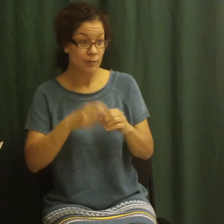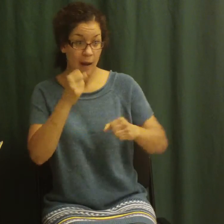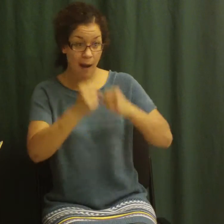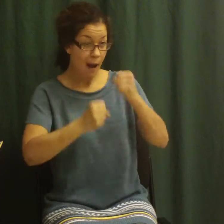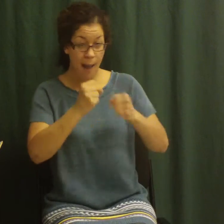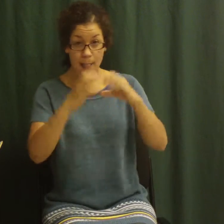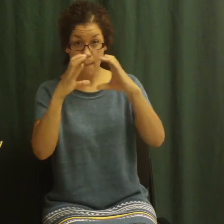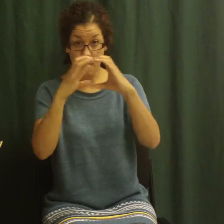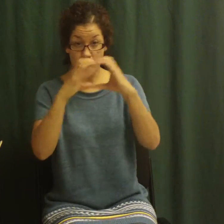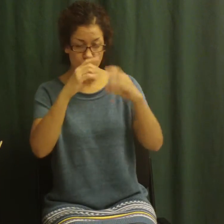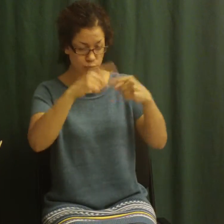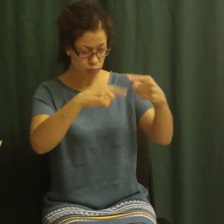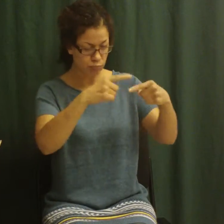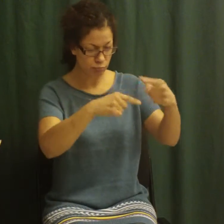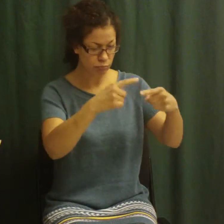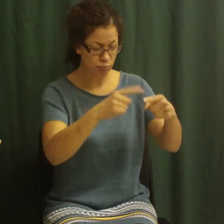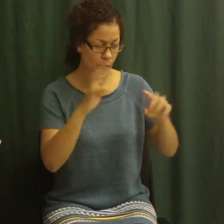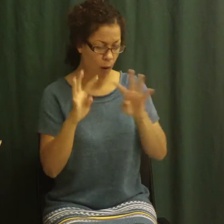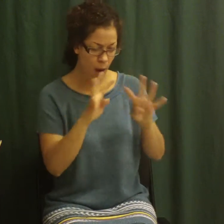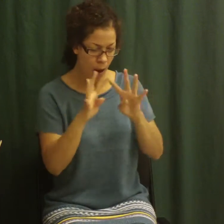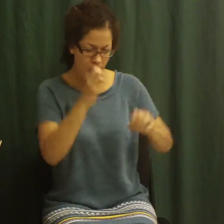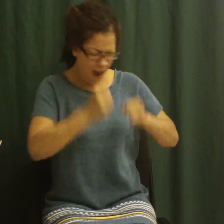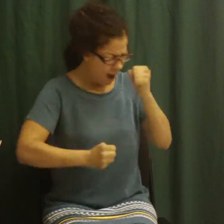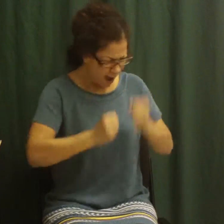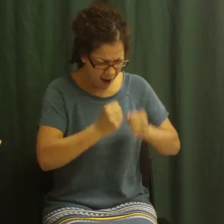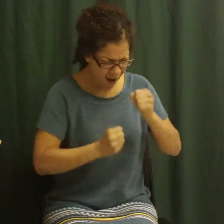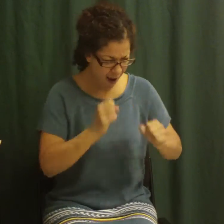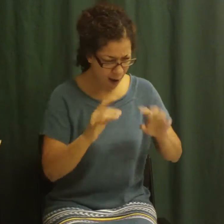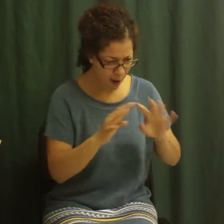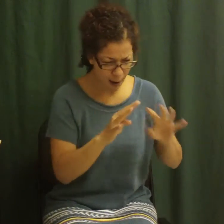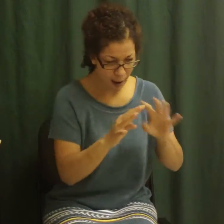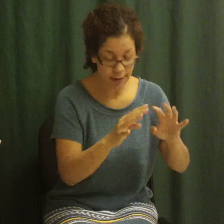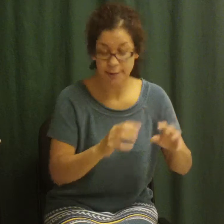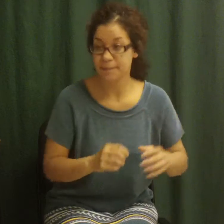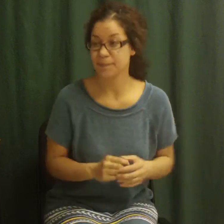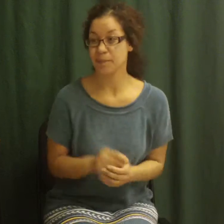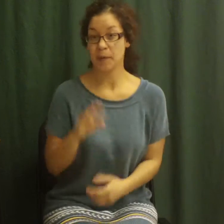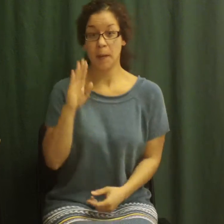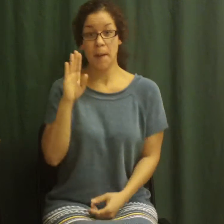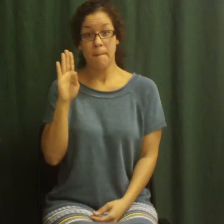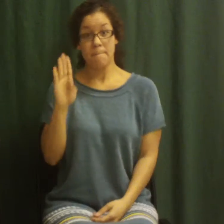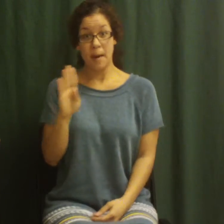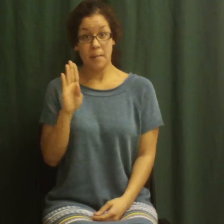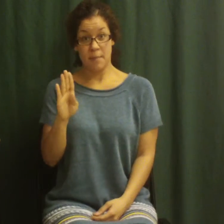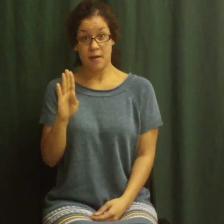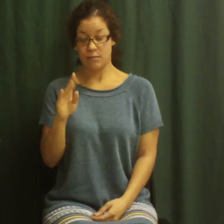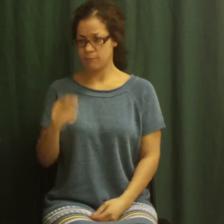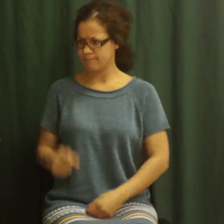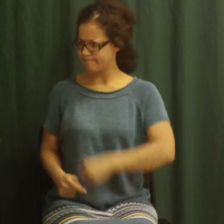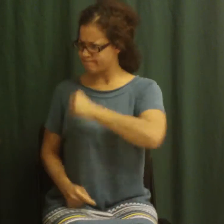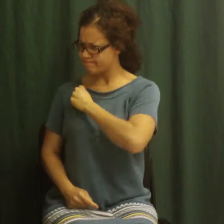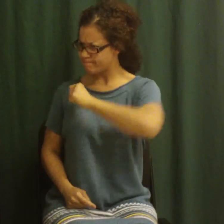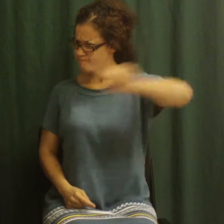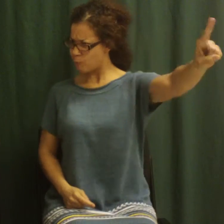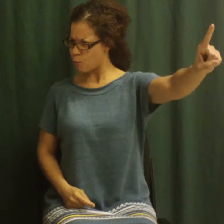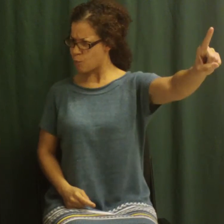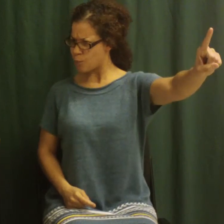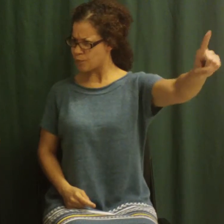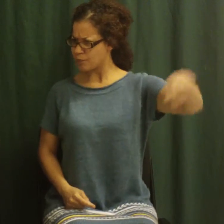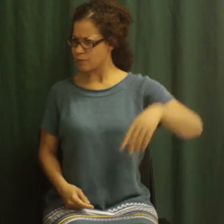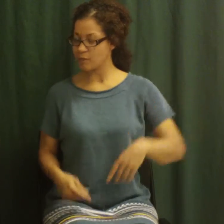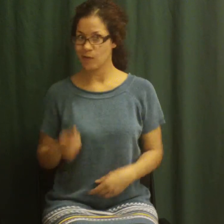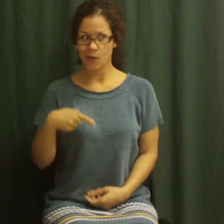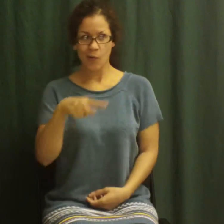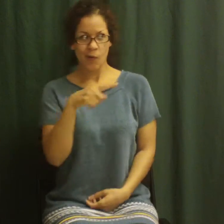After it, me hearties, Braidbeard commanded, "After it!" We all whispered.